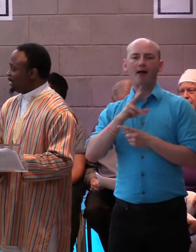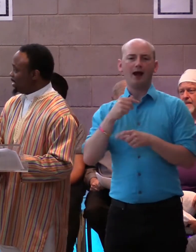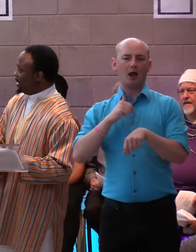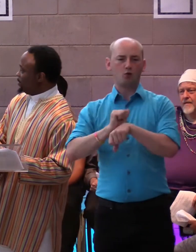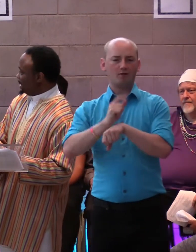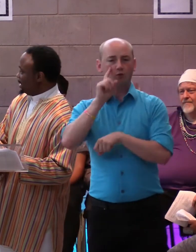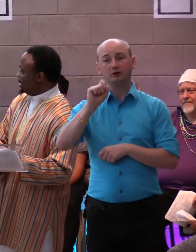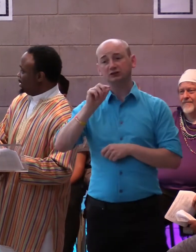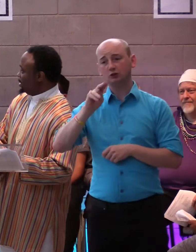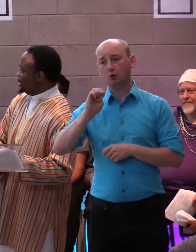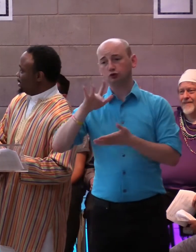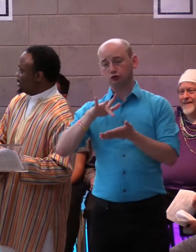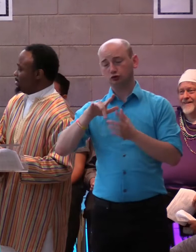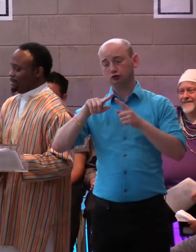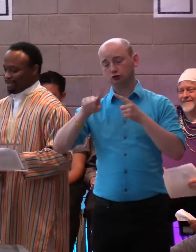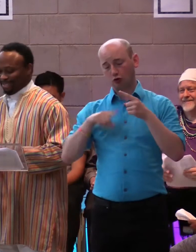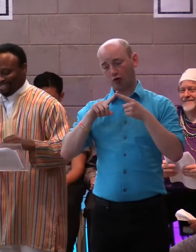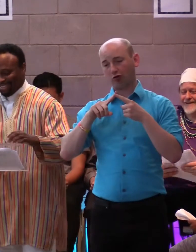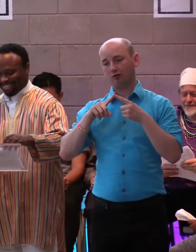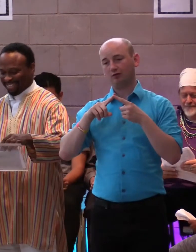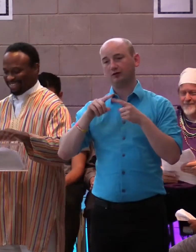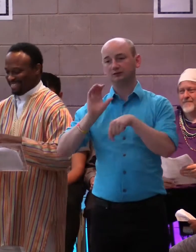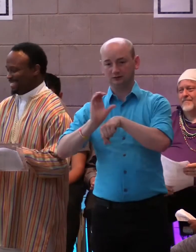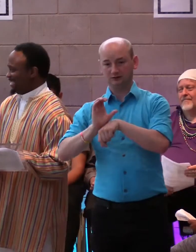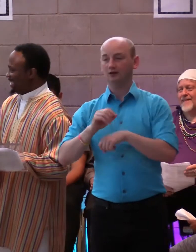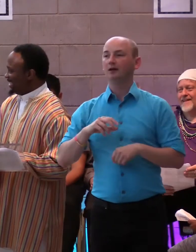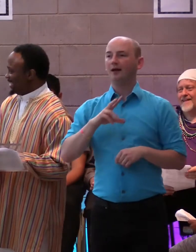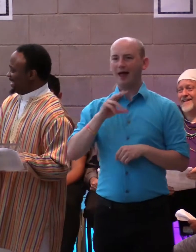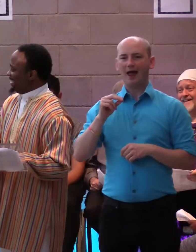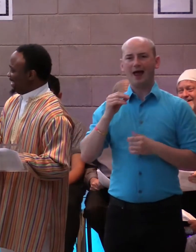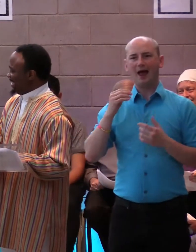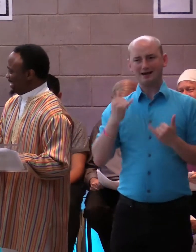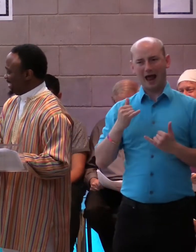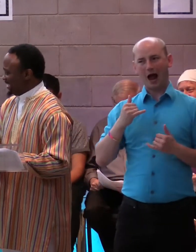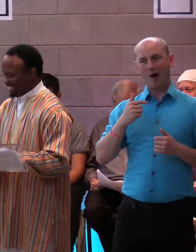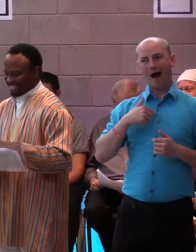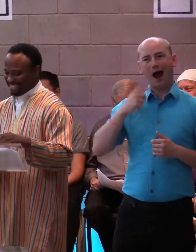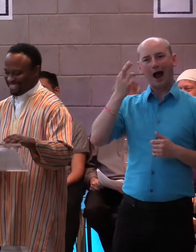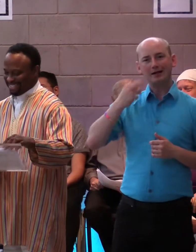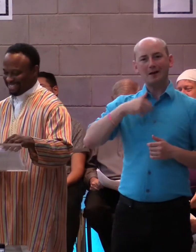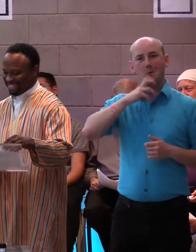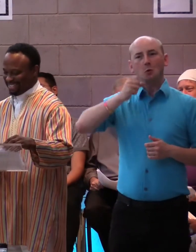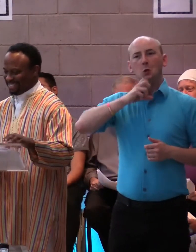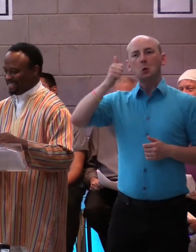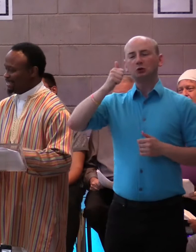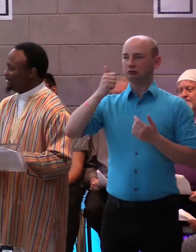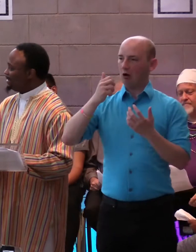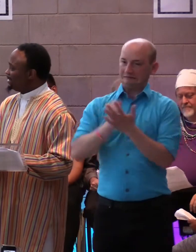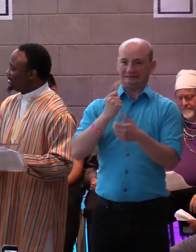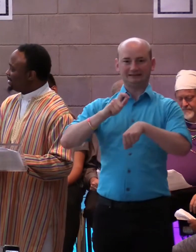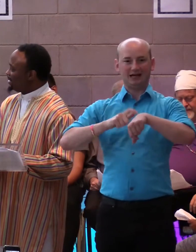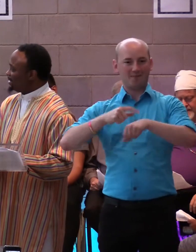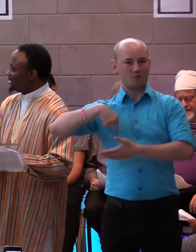here... Speaking of being busy. Life is short. I have less years ahead than I have behind. So it's time for all of us